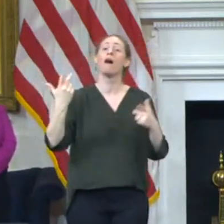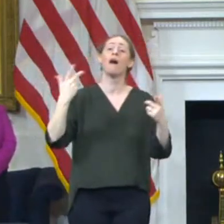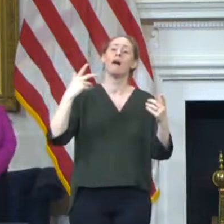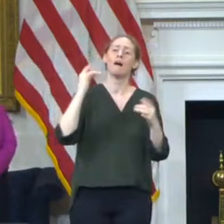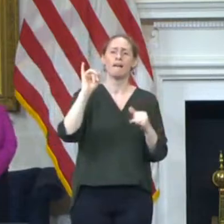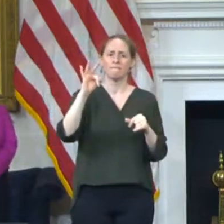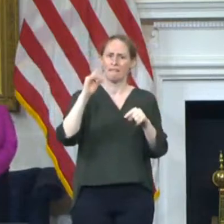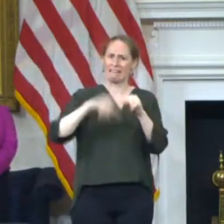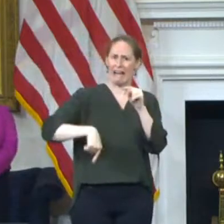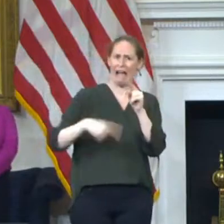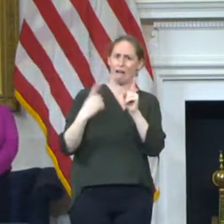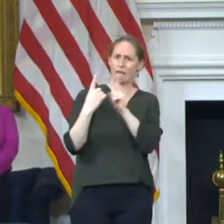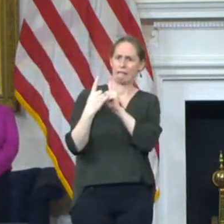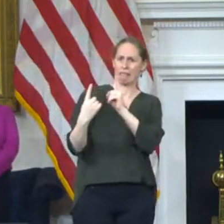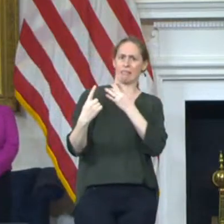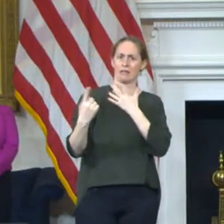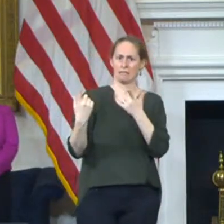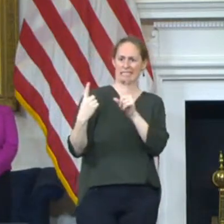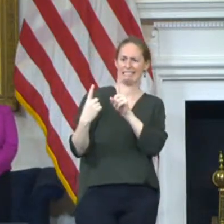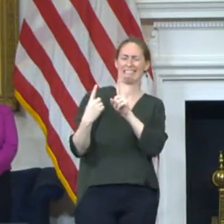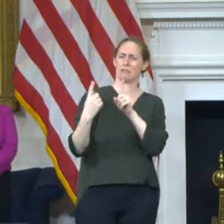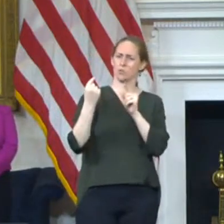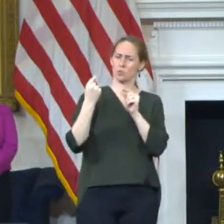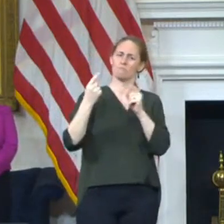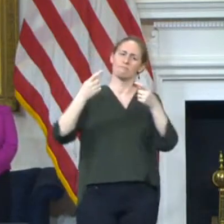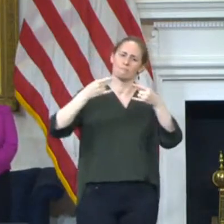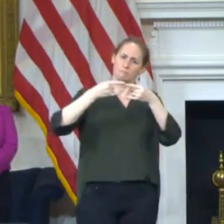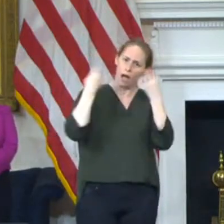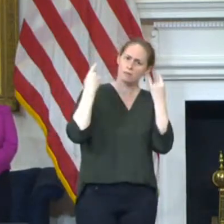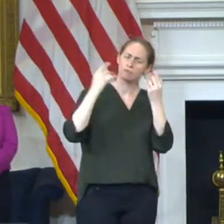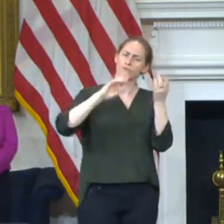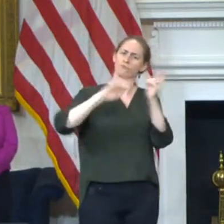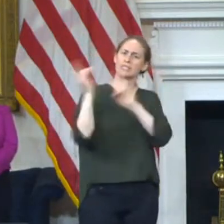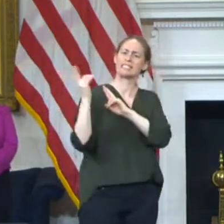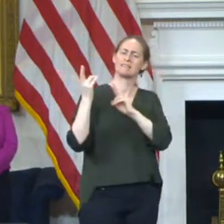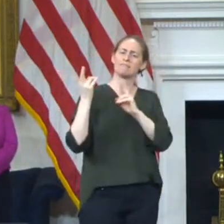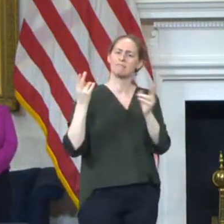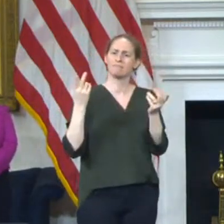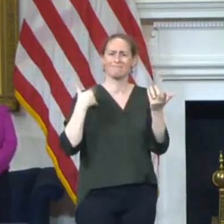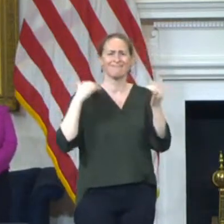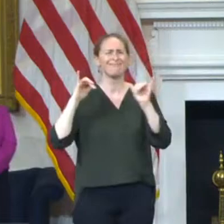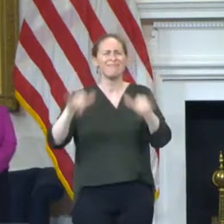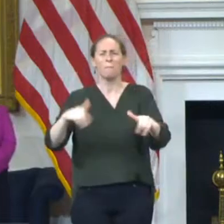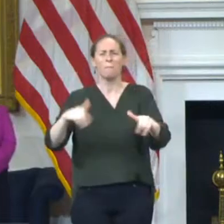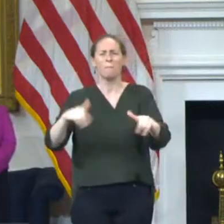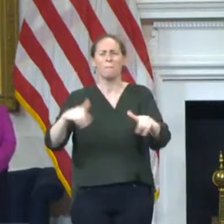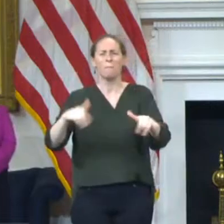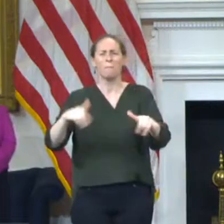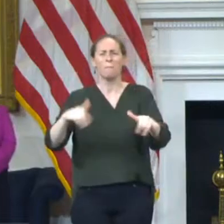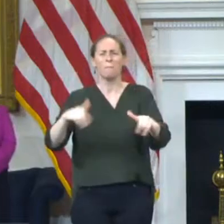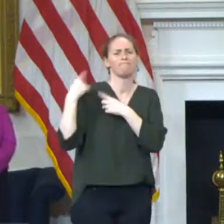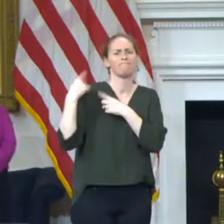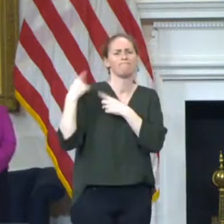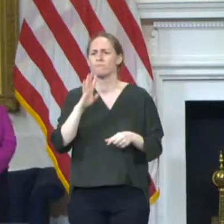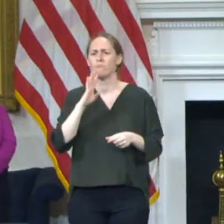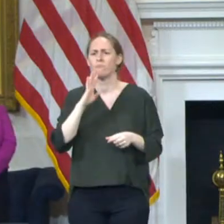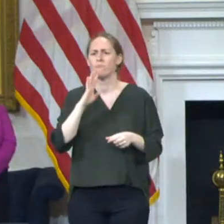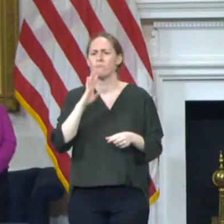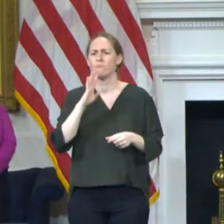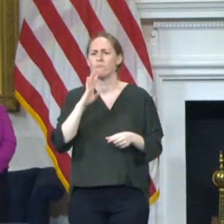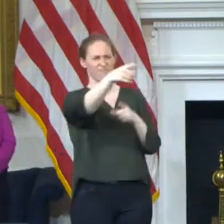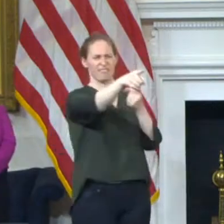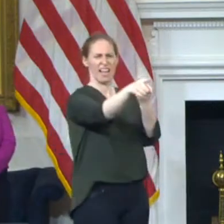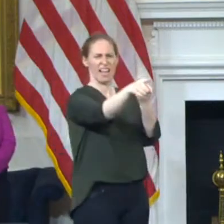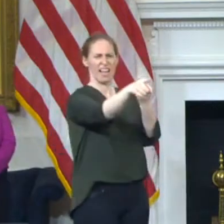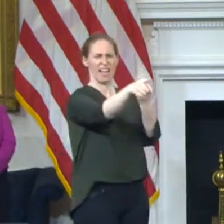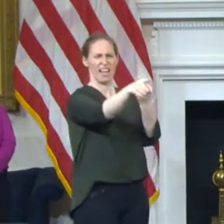whenever you cannot socially distance or be 6 feet apart. It still remains in effect statewide, so they don't need to turn down that